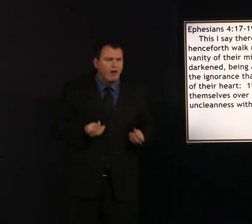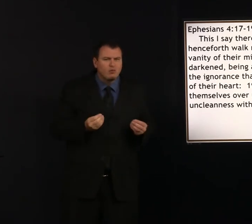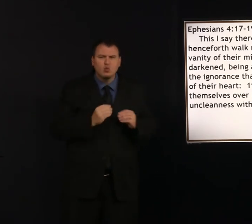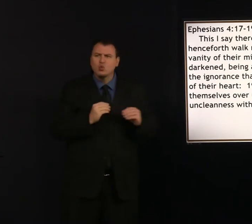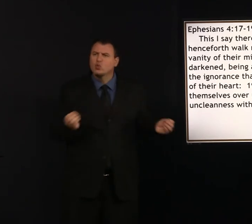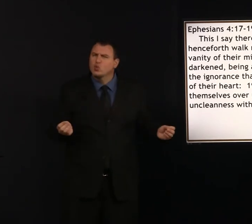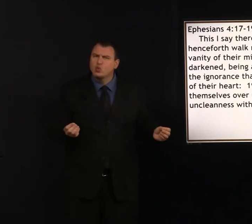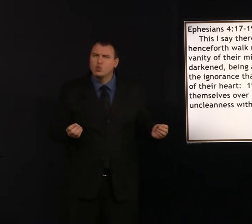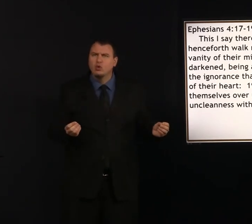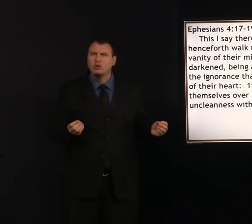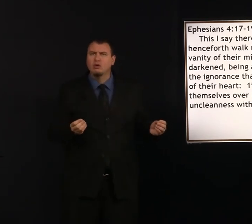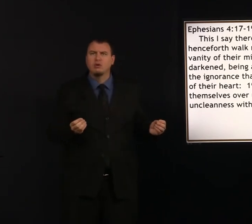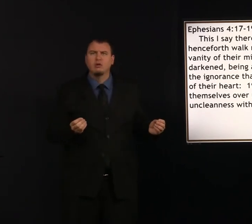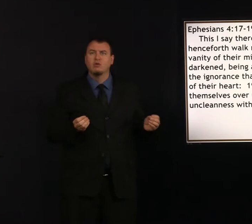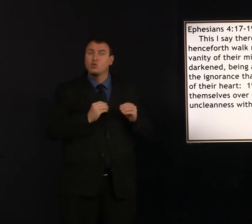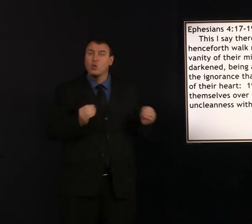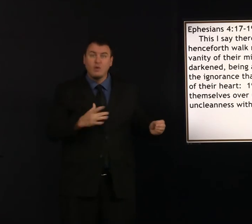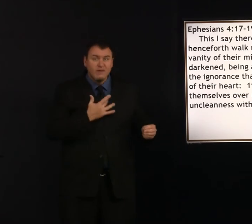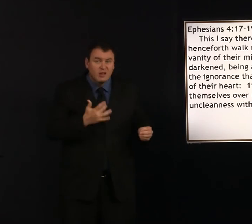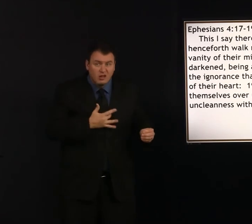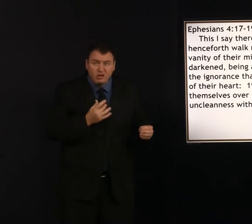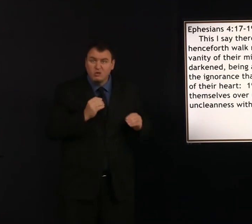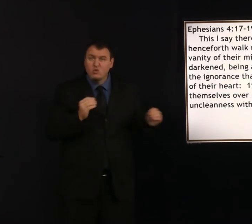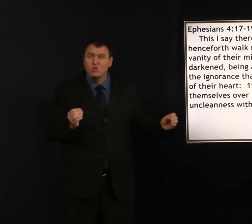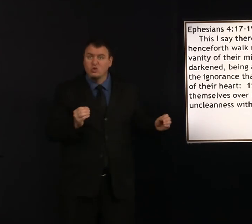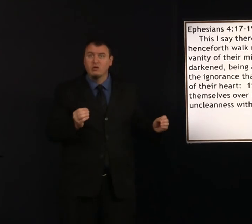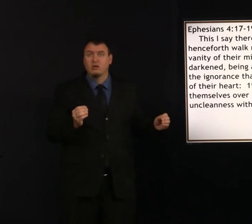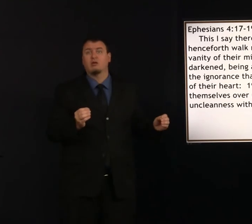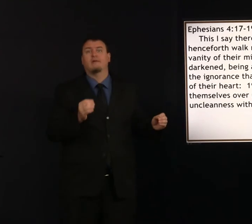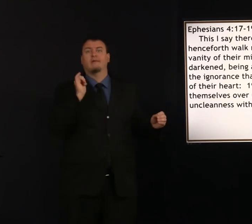feel any tenderness. They don't feel